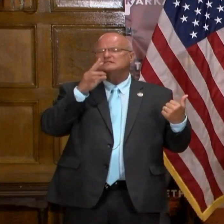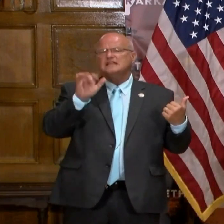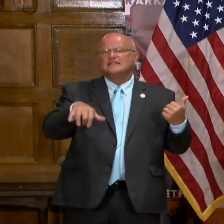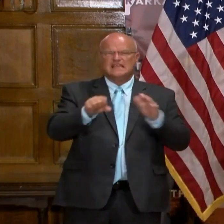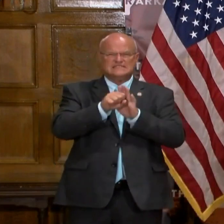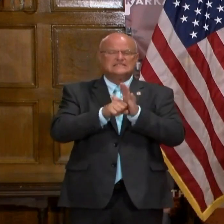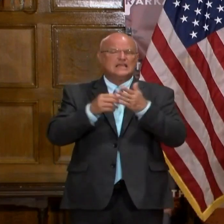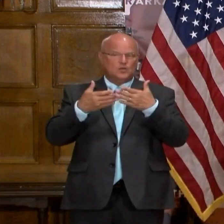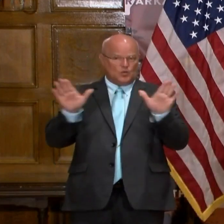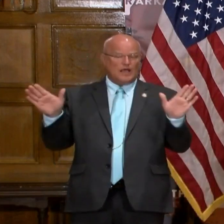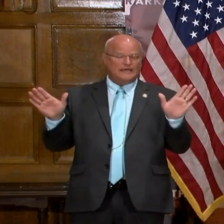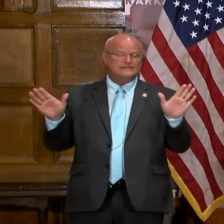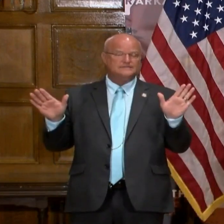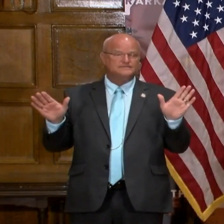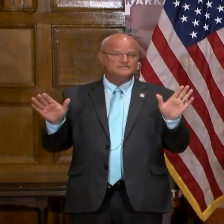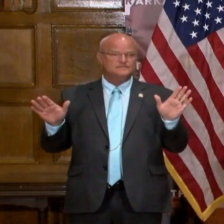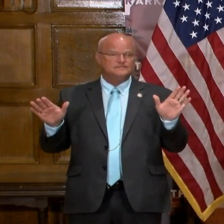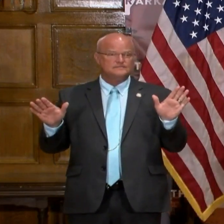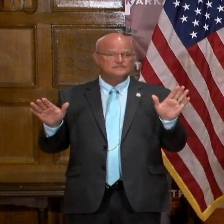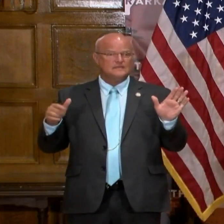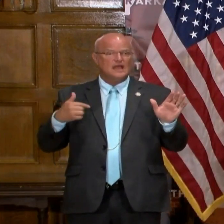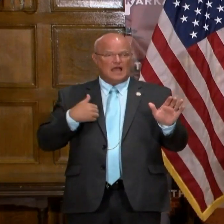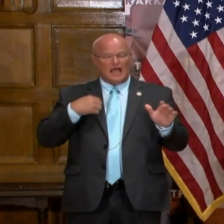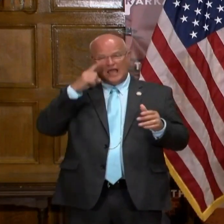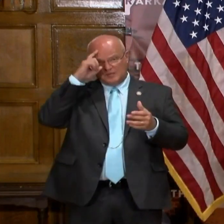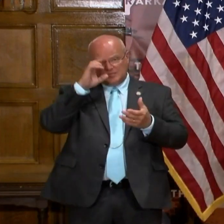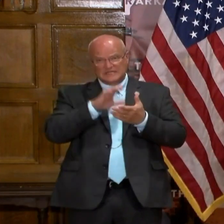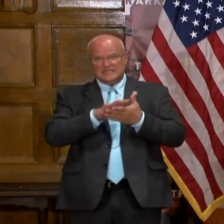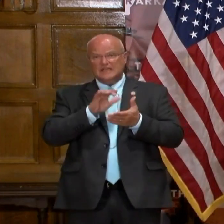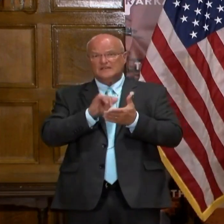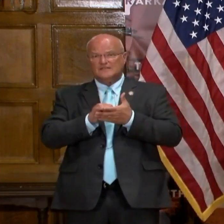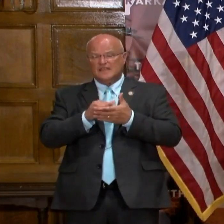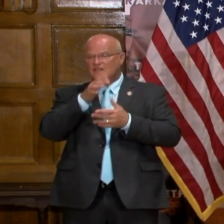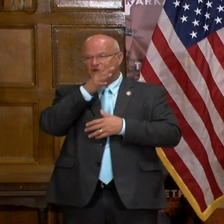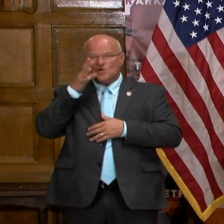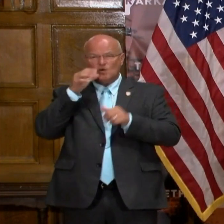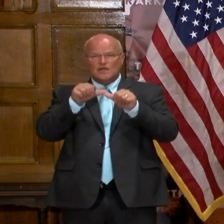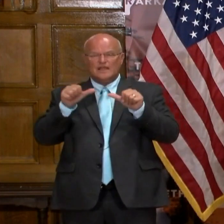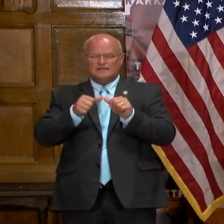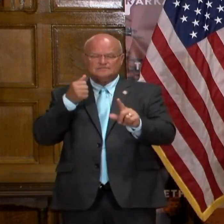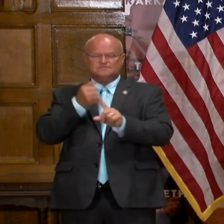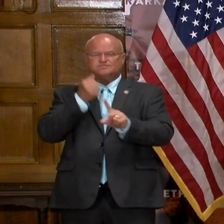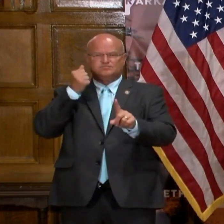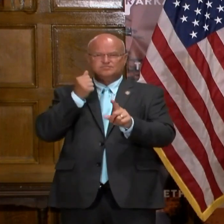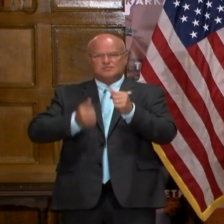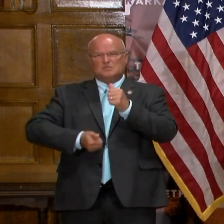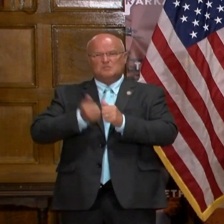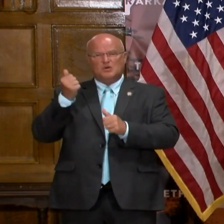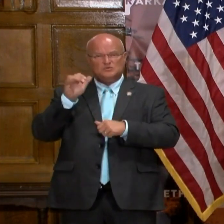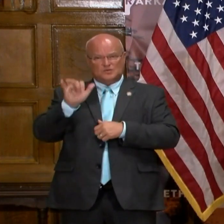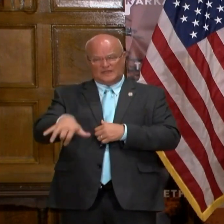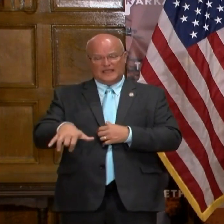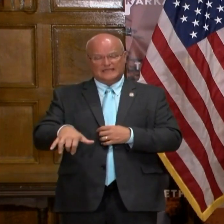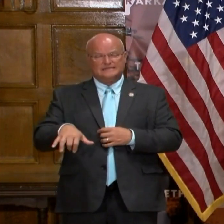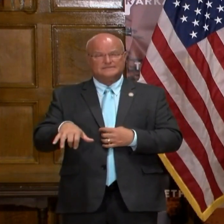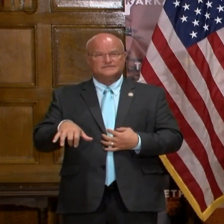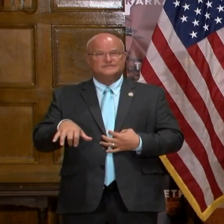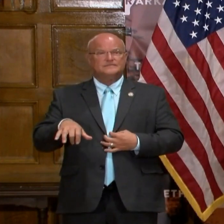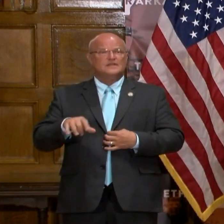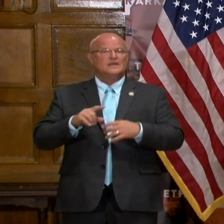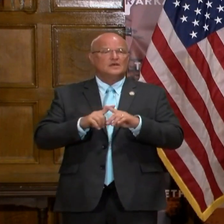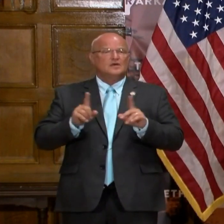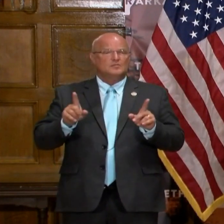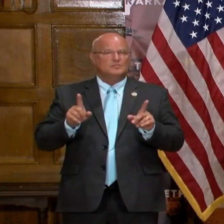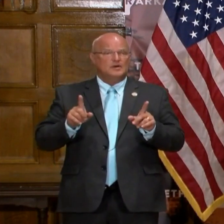that statewide. I do believe that it's the rural areas that get hit most on that.